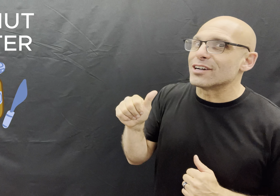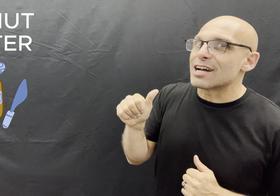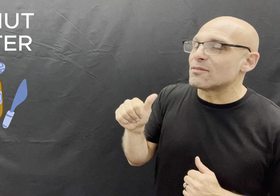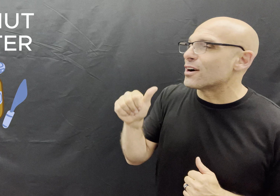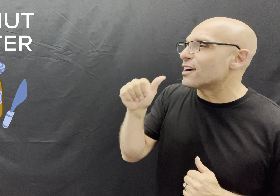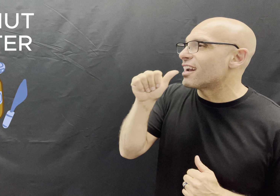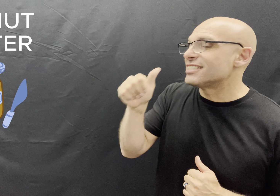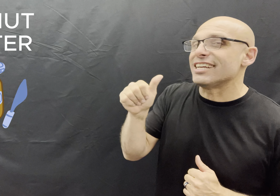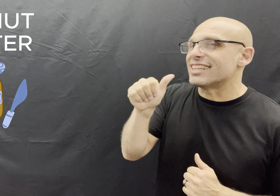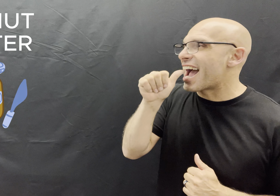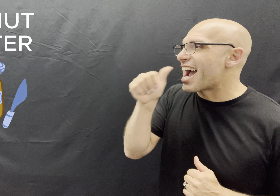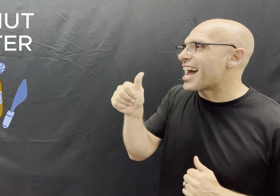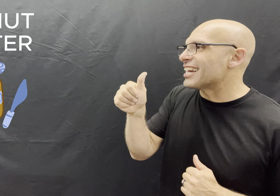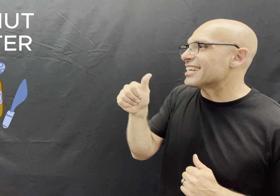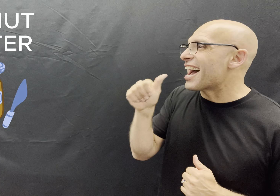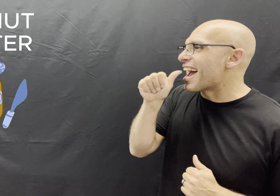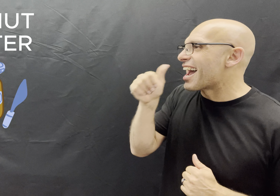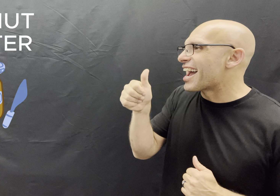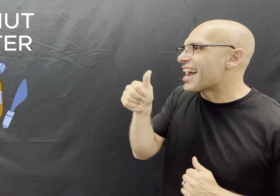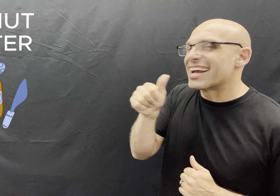top of our teeth, like that.